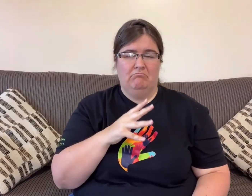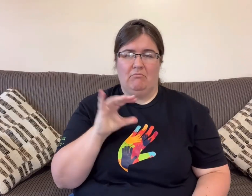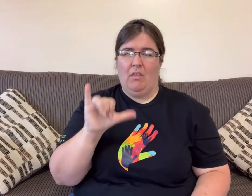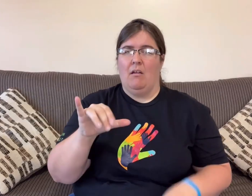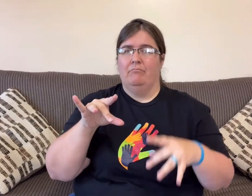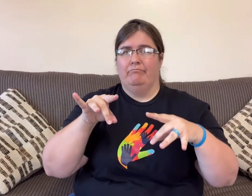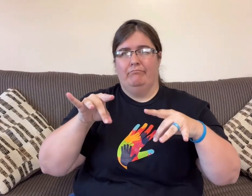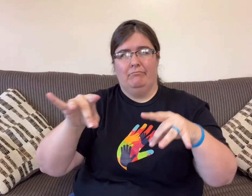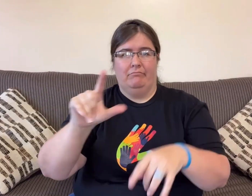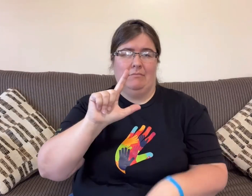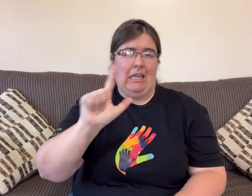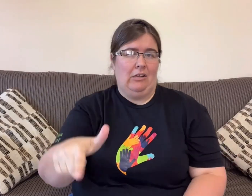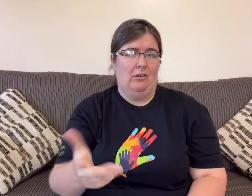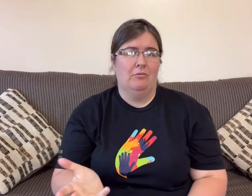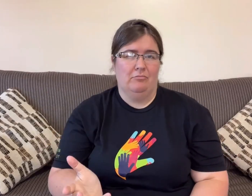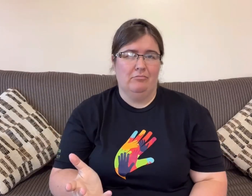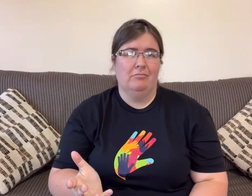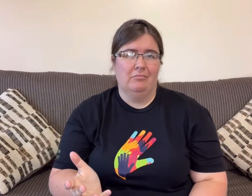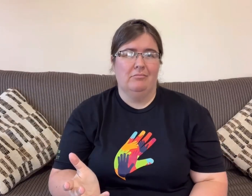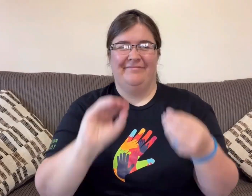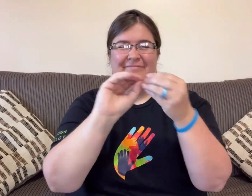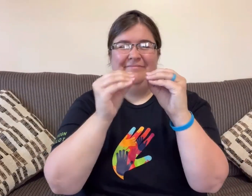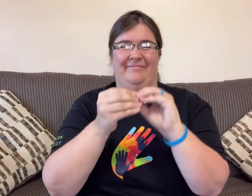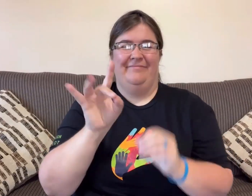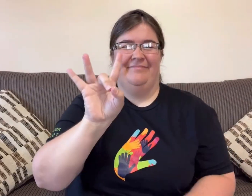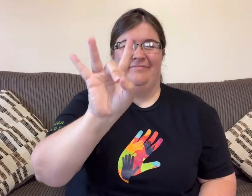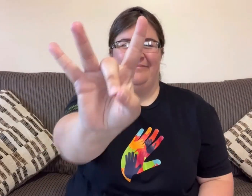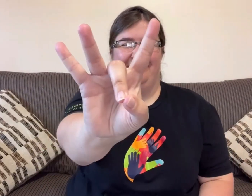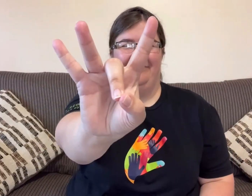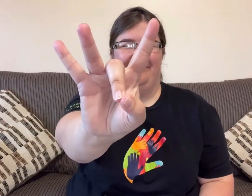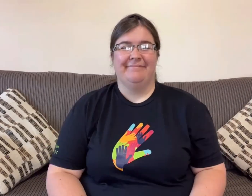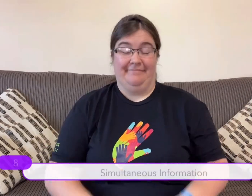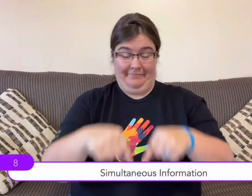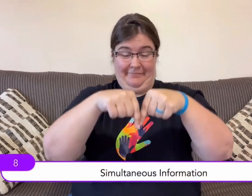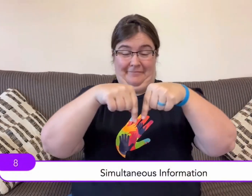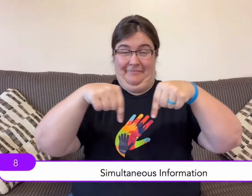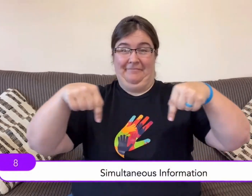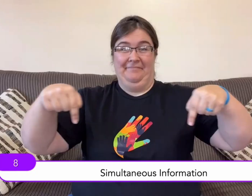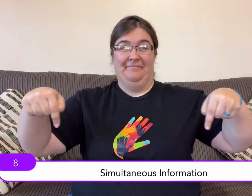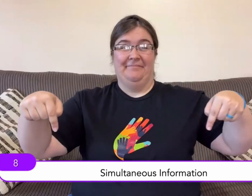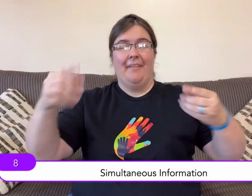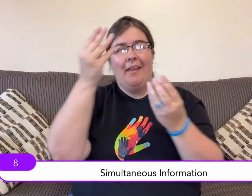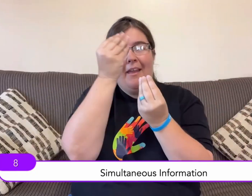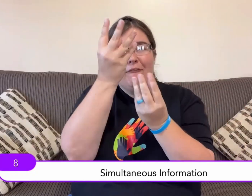normal. You'll pick it up with time and practice. Number 8, simultaneous information.